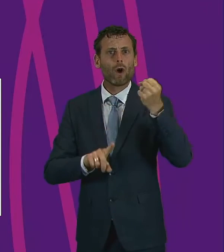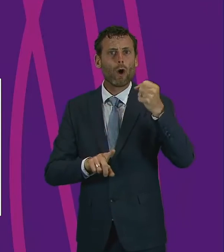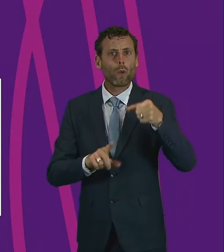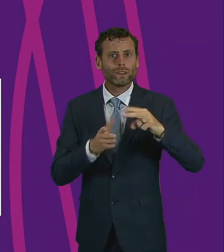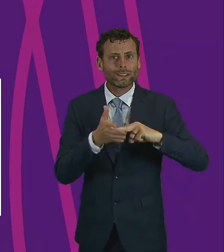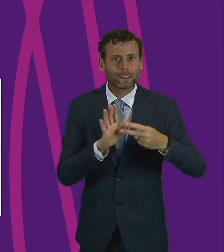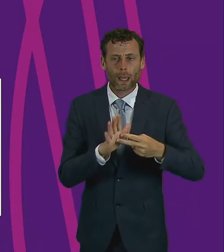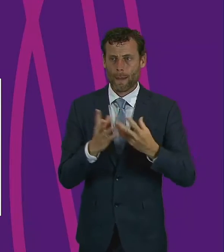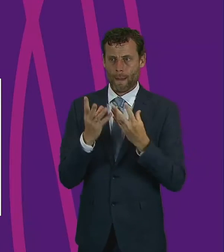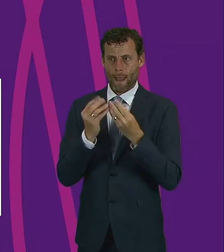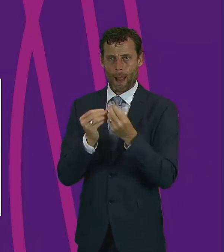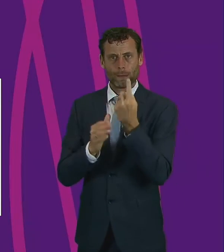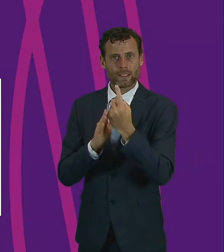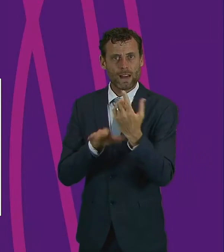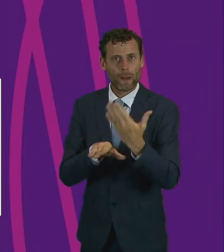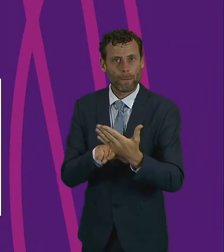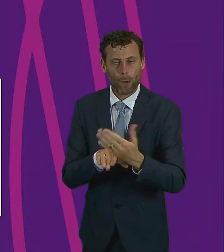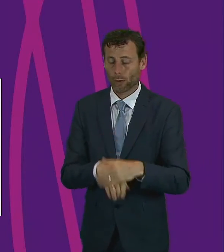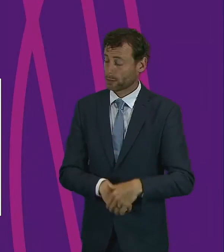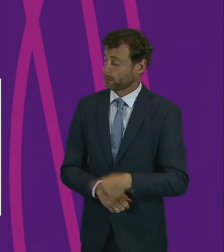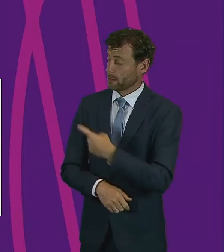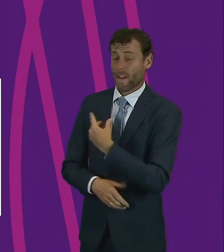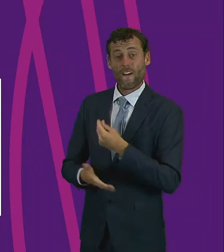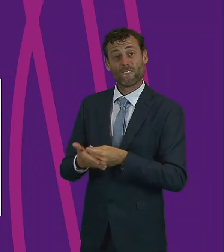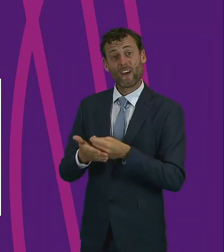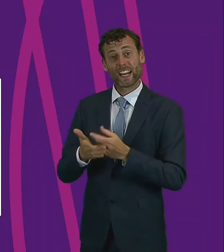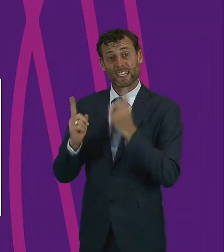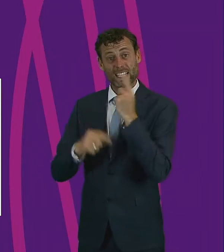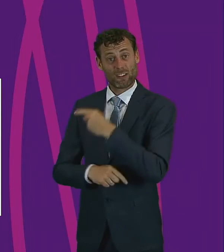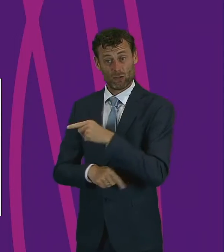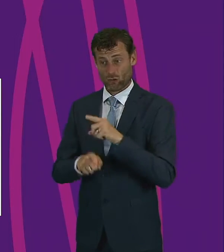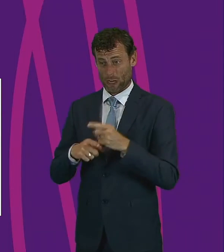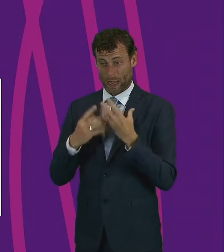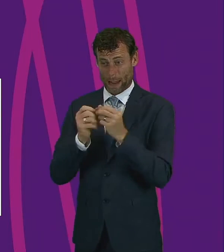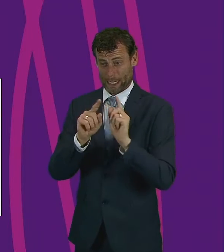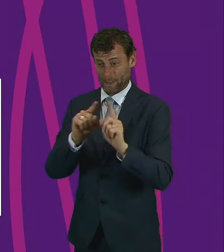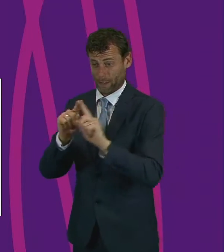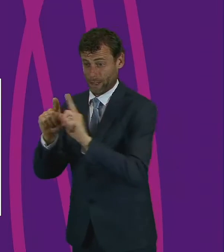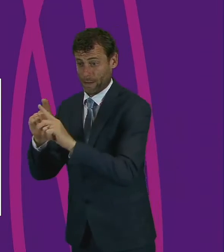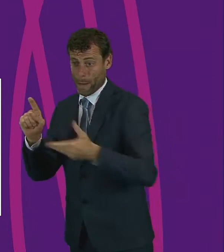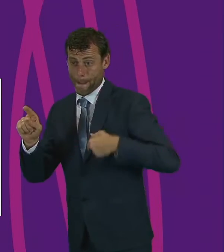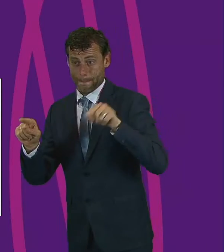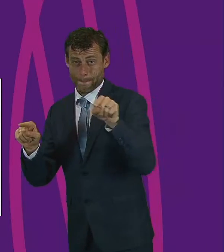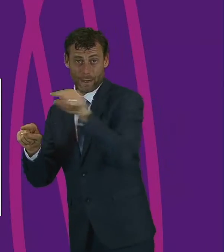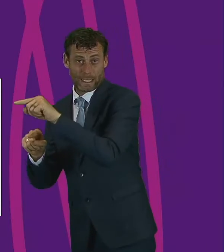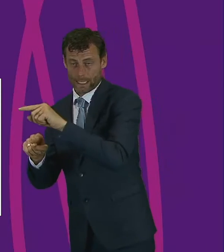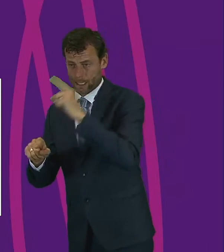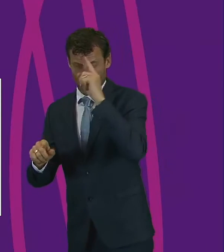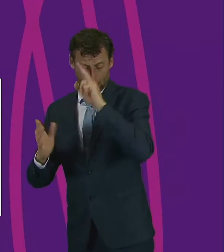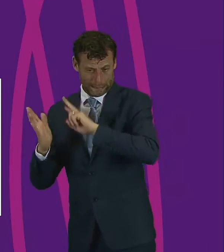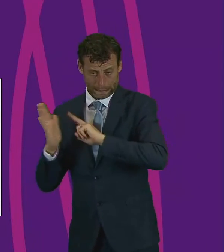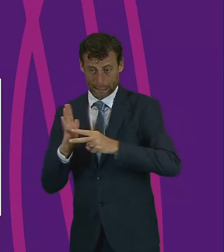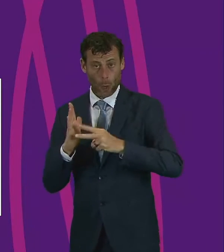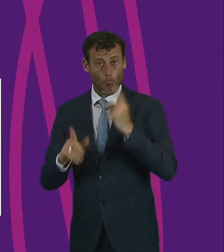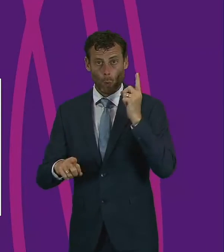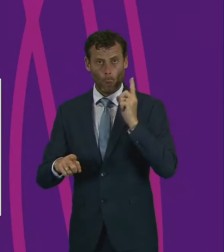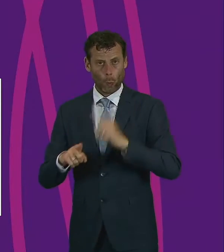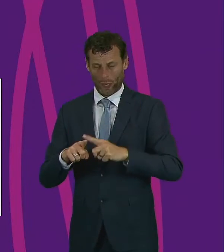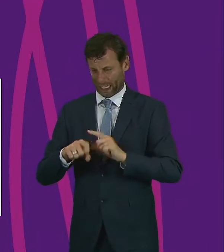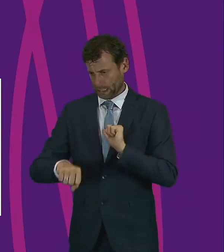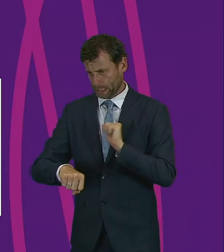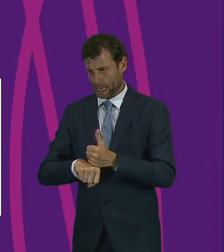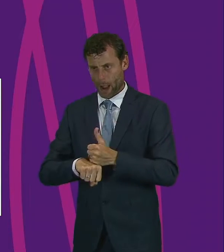Finance Secretary here has made sure she has helped as many businesses as possible in a very short space of time, and